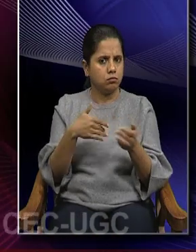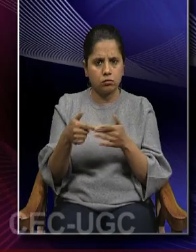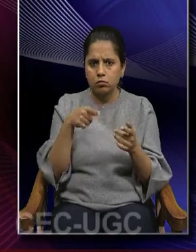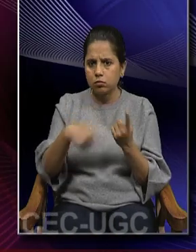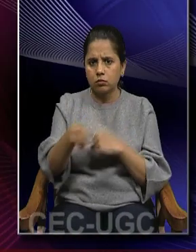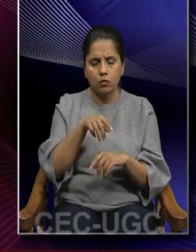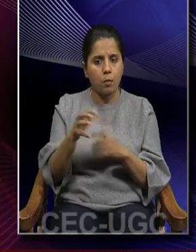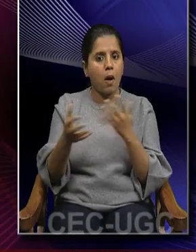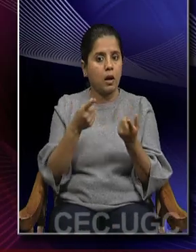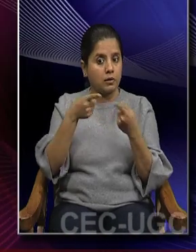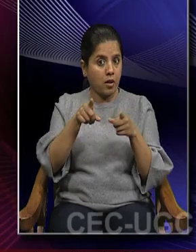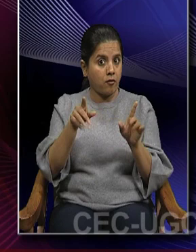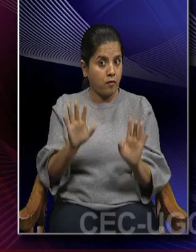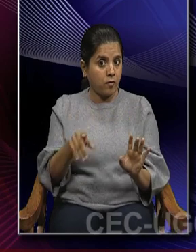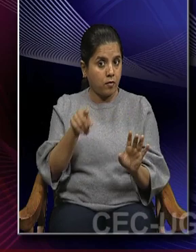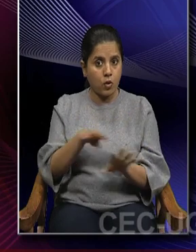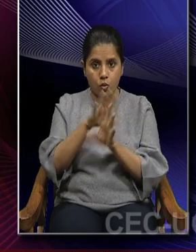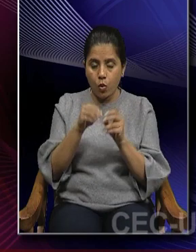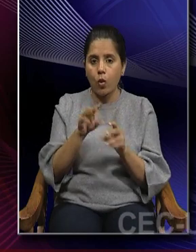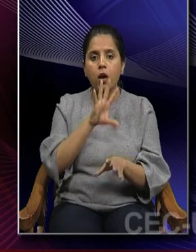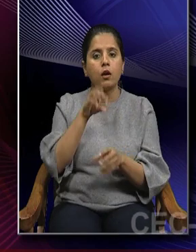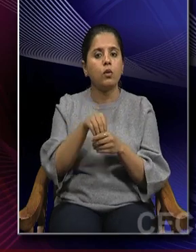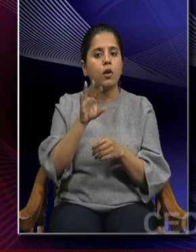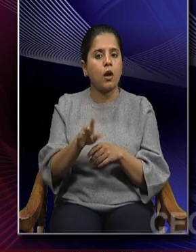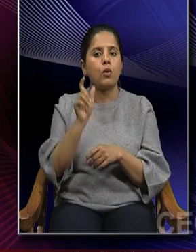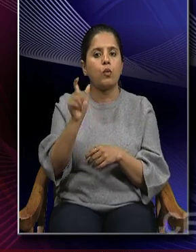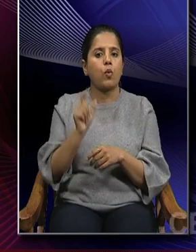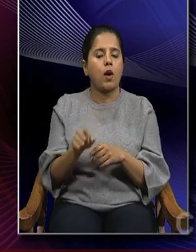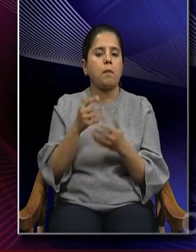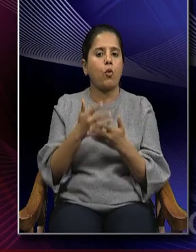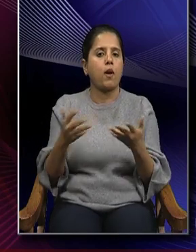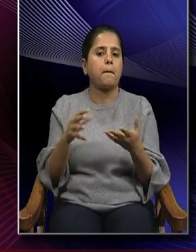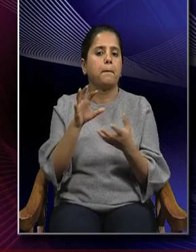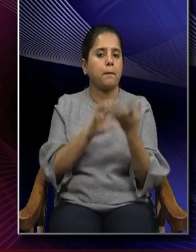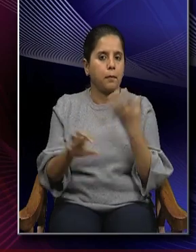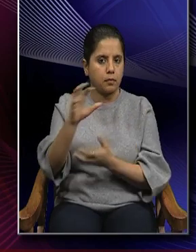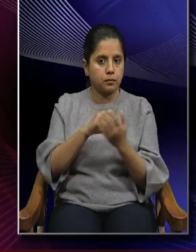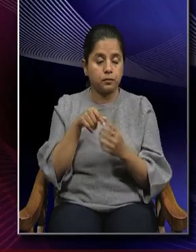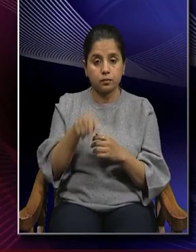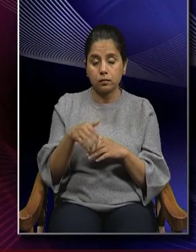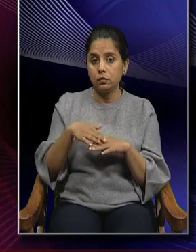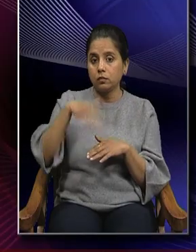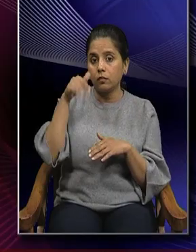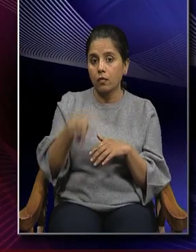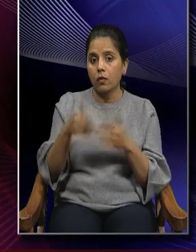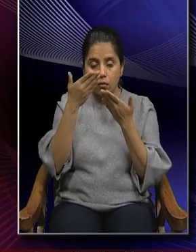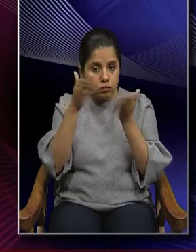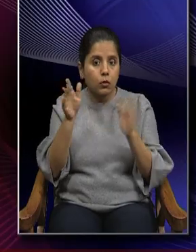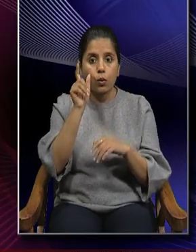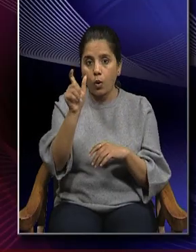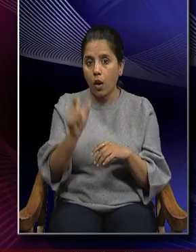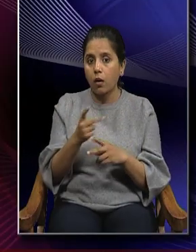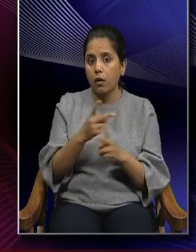being marketed by you, it is all included in the word product mix. So, it is the most wider term